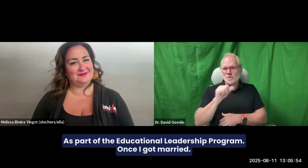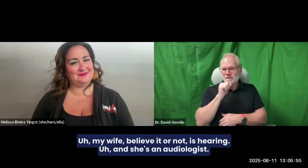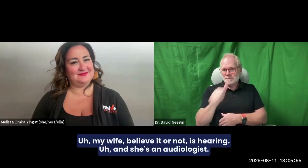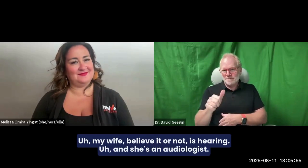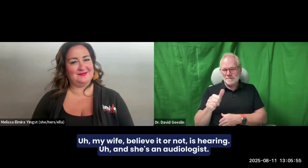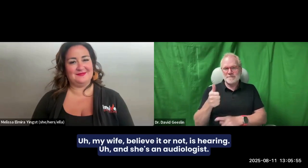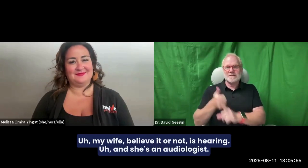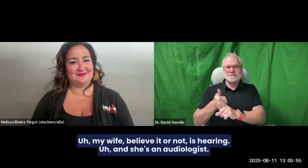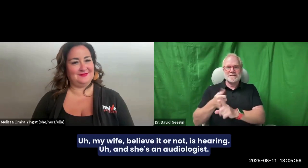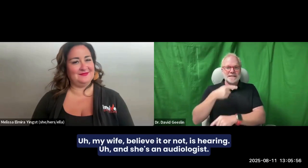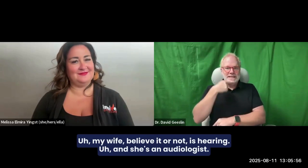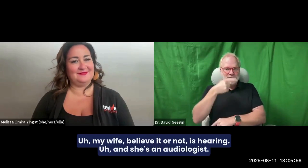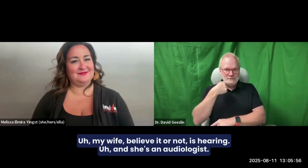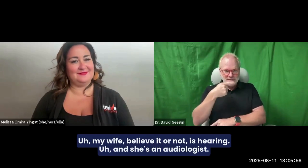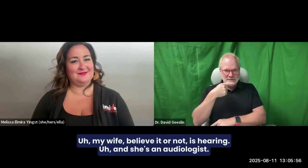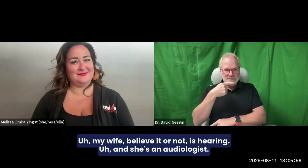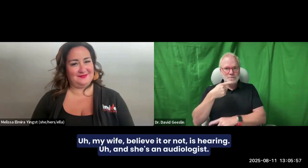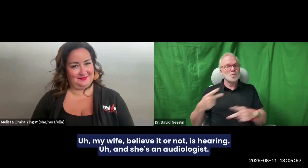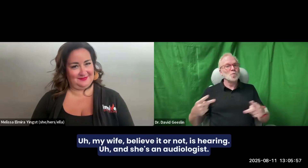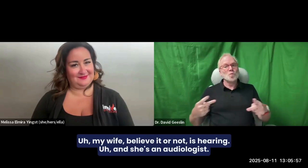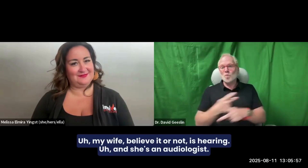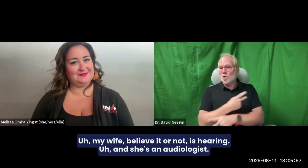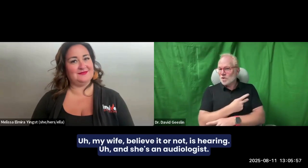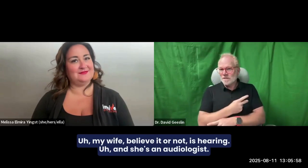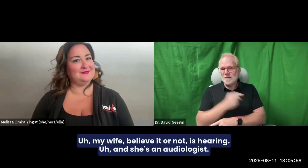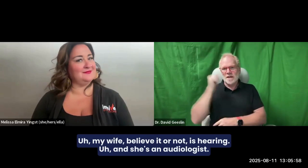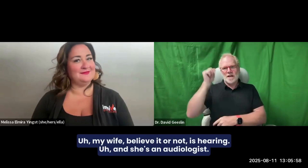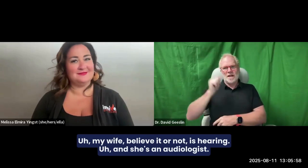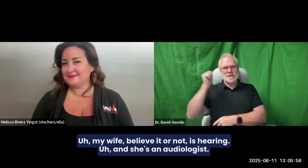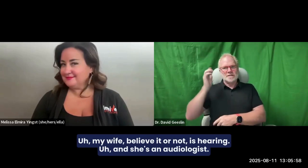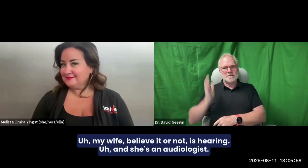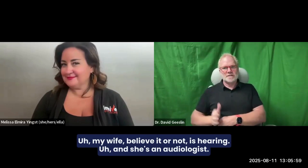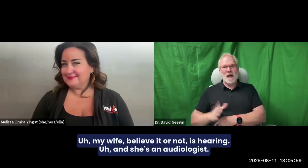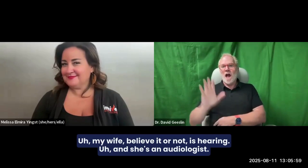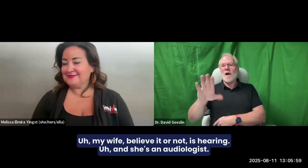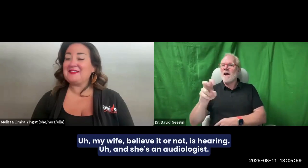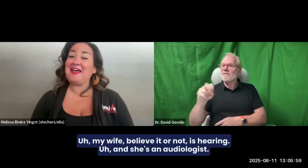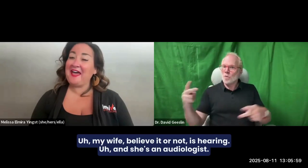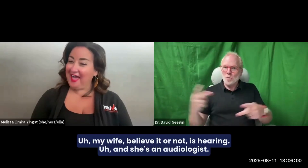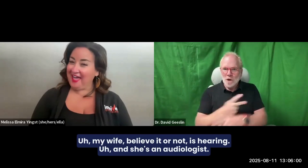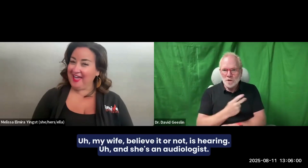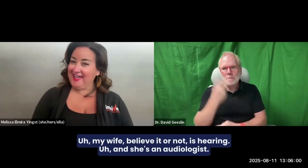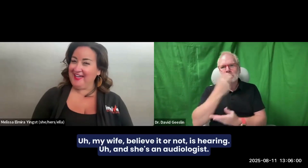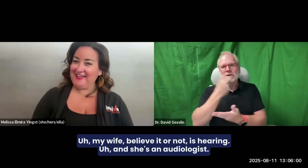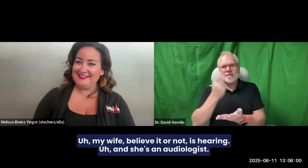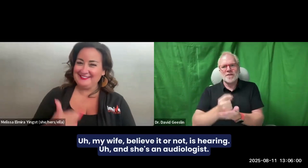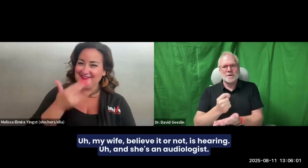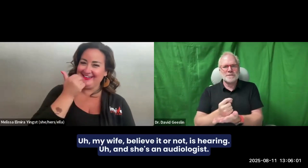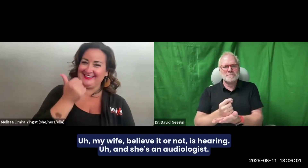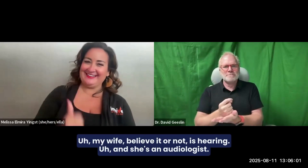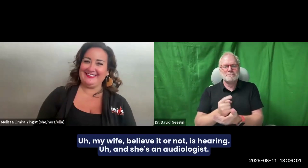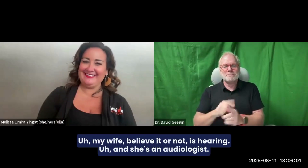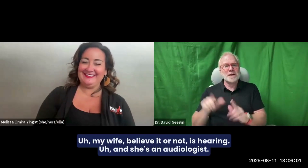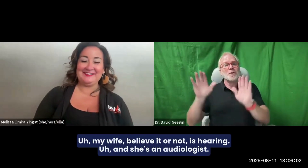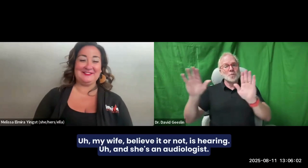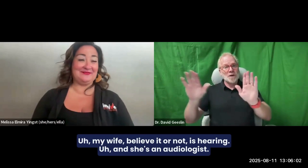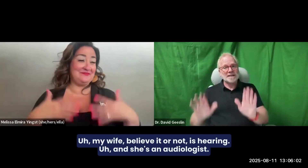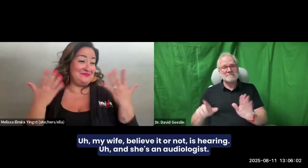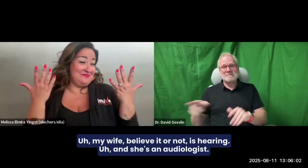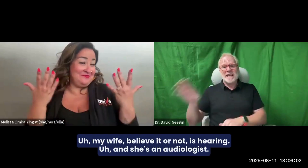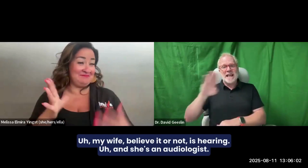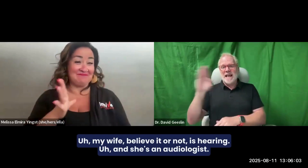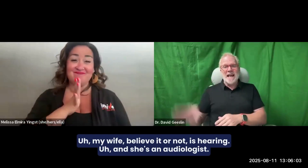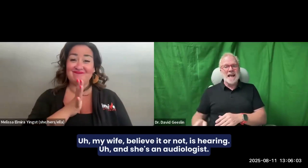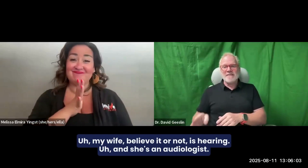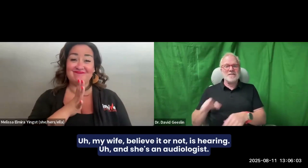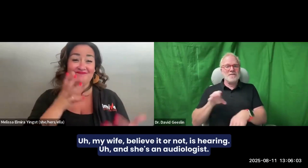I got married, my wife, believe it or not, is hearing, and she's an audiologist. And